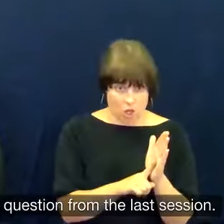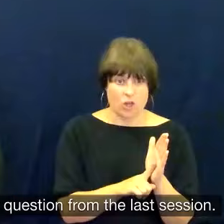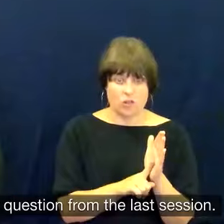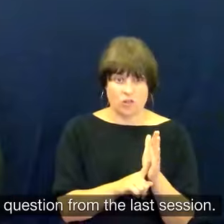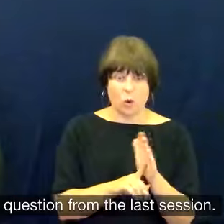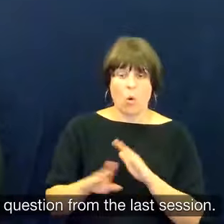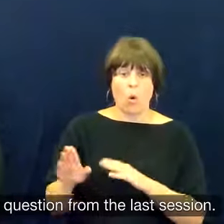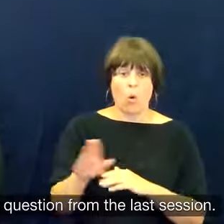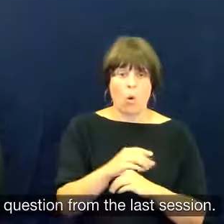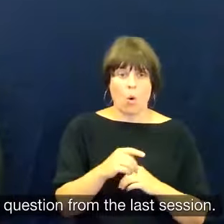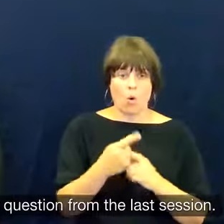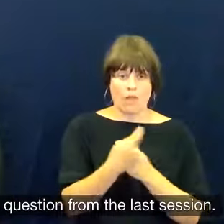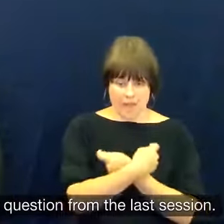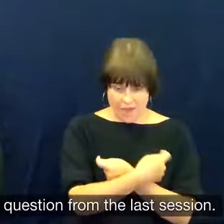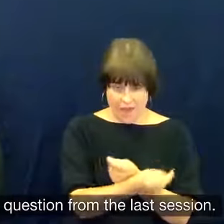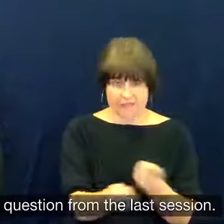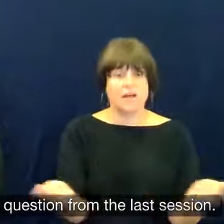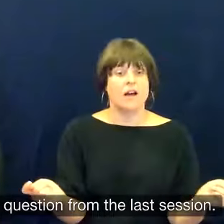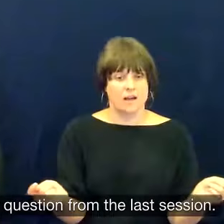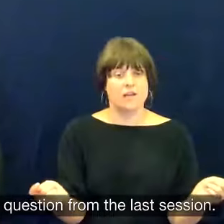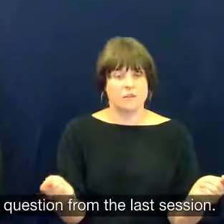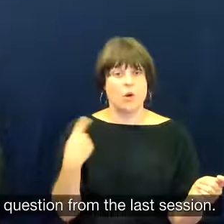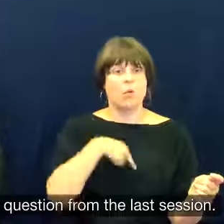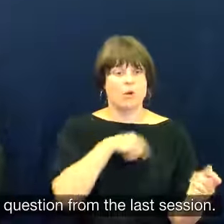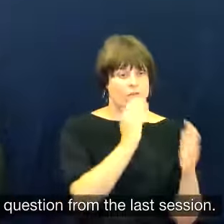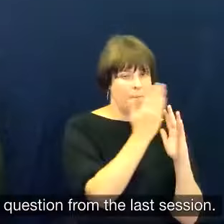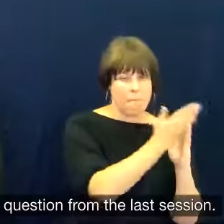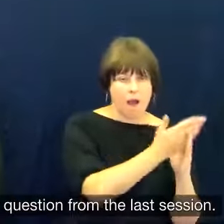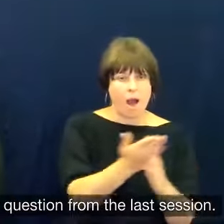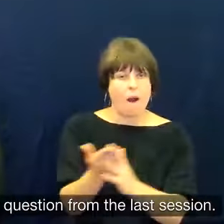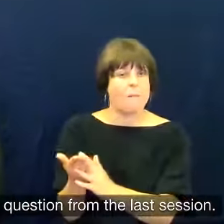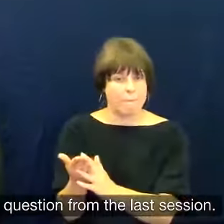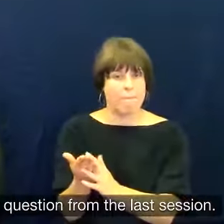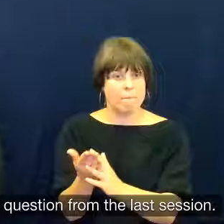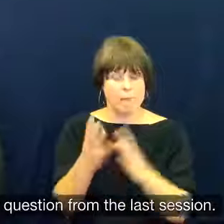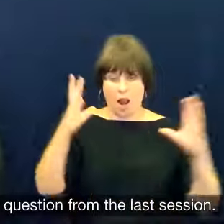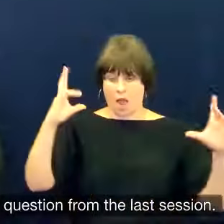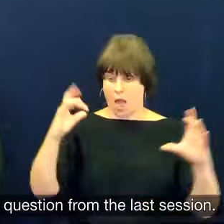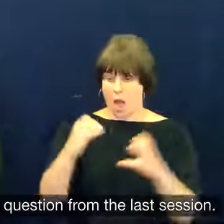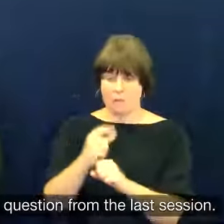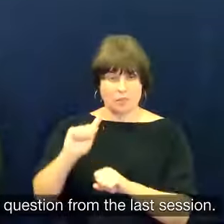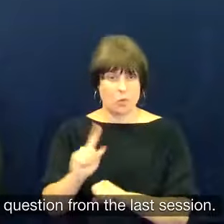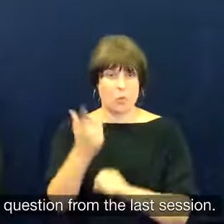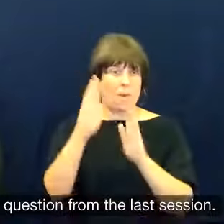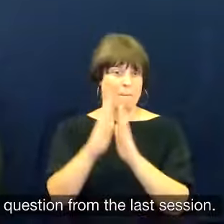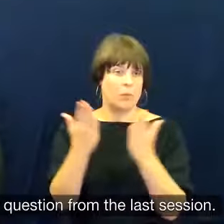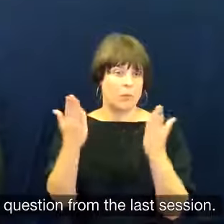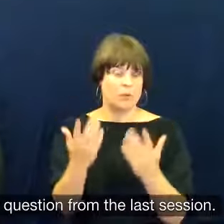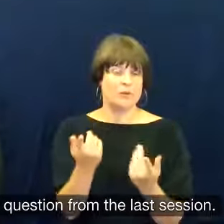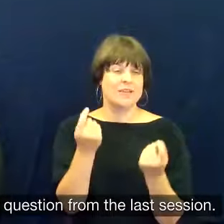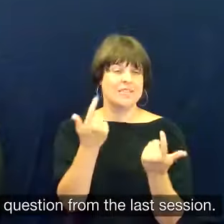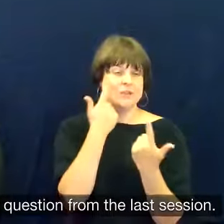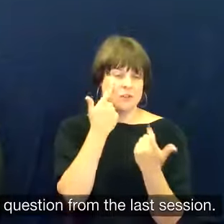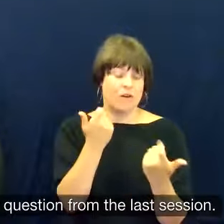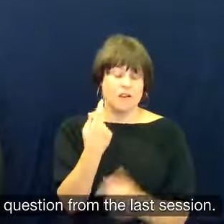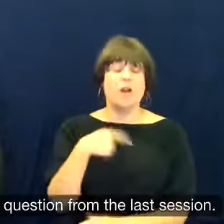the handouts that we've been sending you for each session, put it into one book so it's easy to find. So